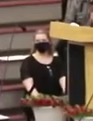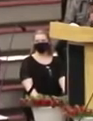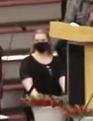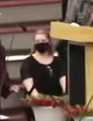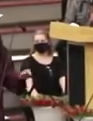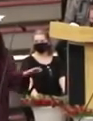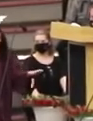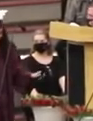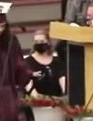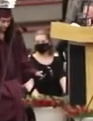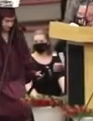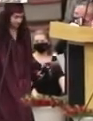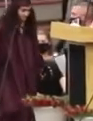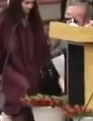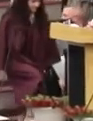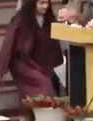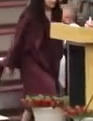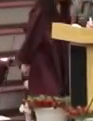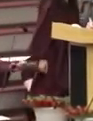Kayla Lee Medina.